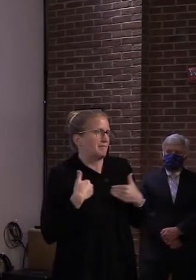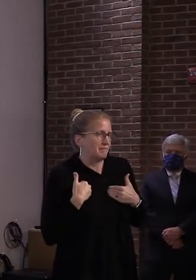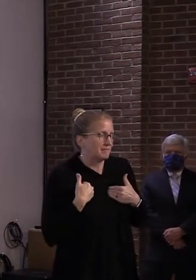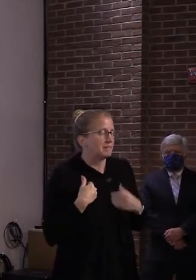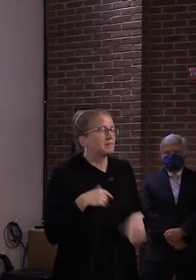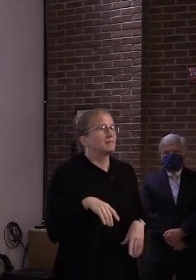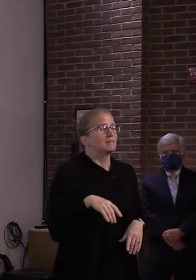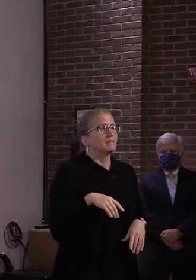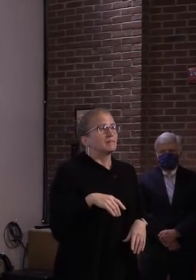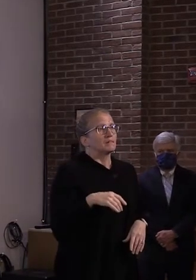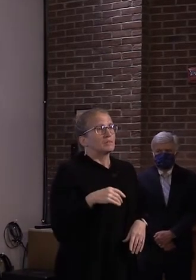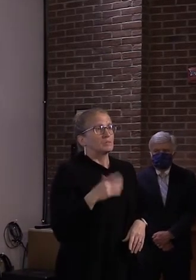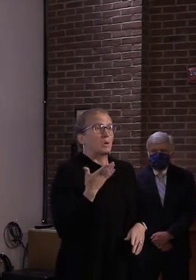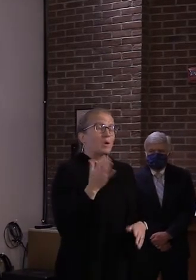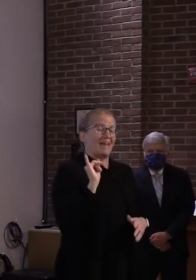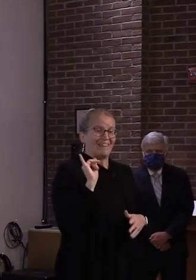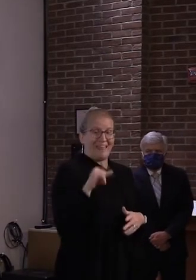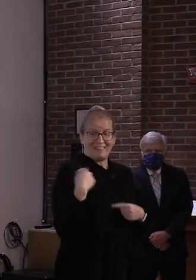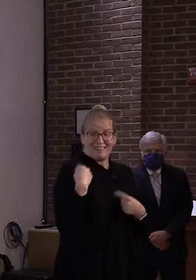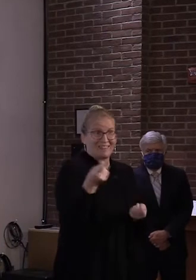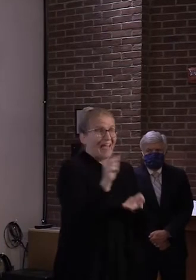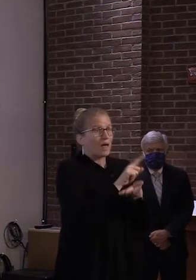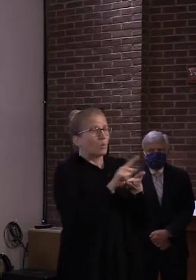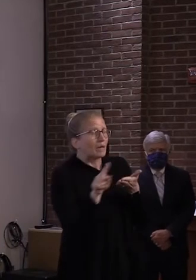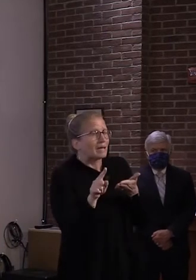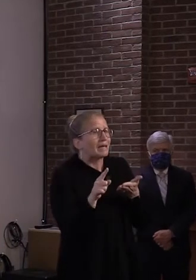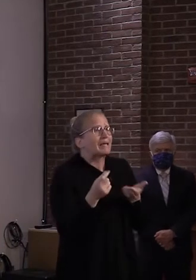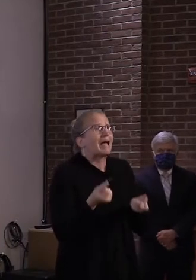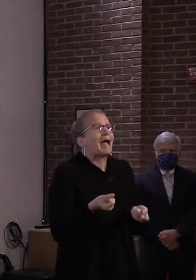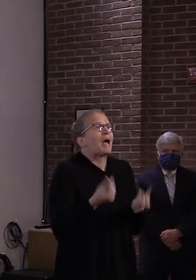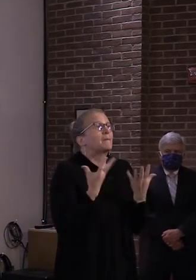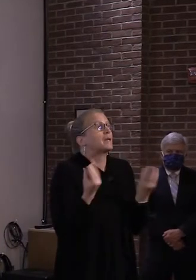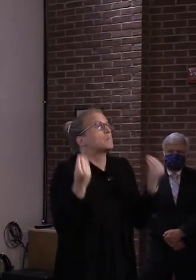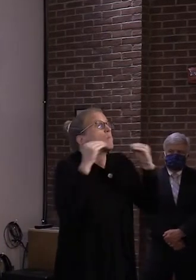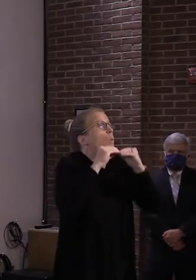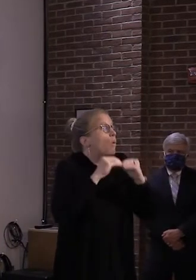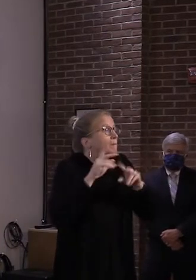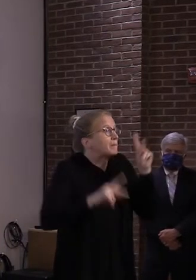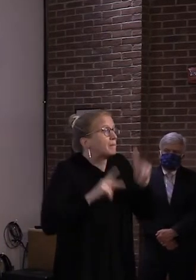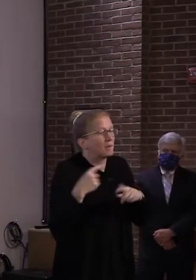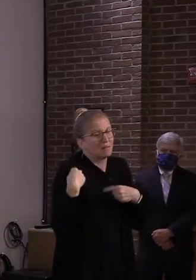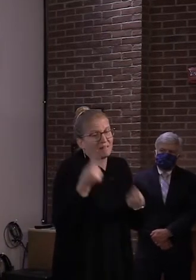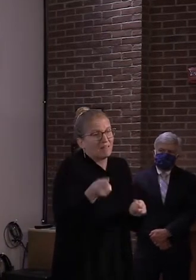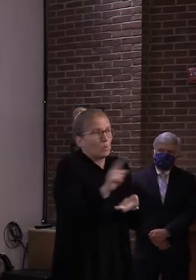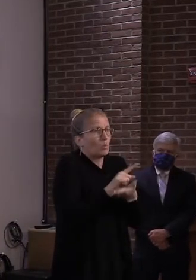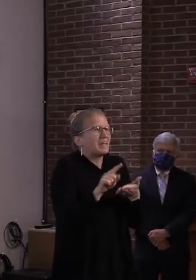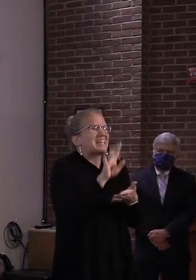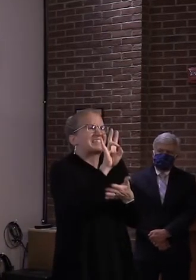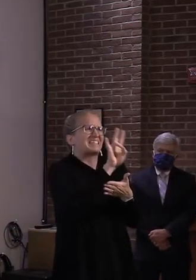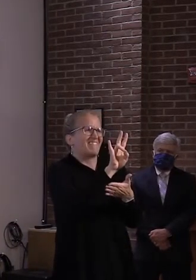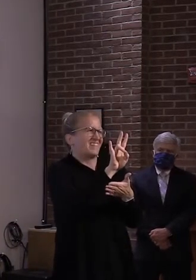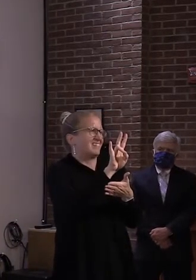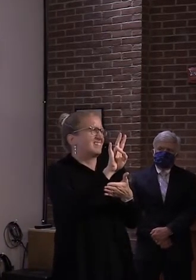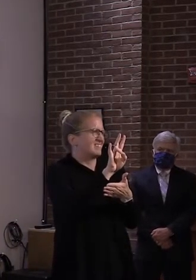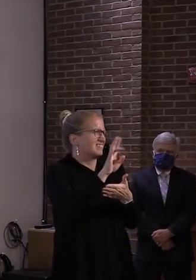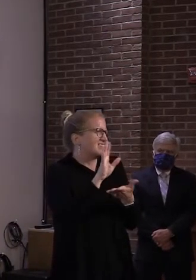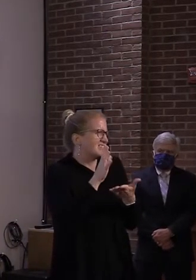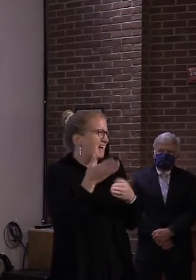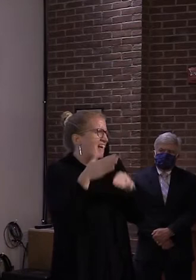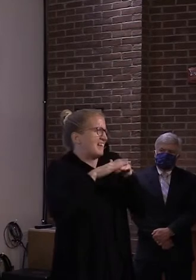of a week in terms of the growth, it was perhaps seven cases. Things are really still on